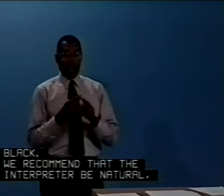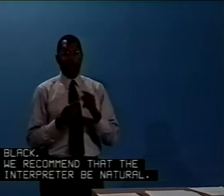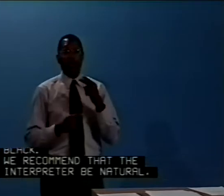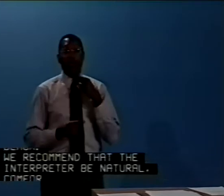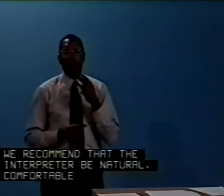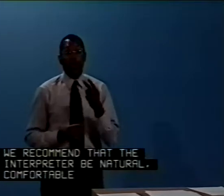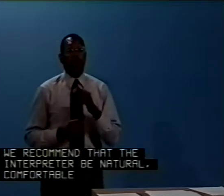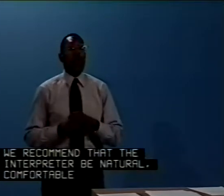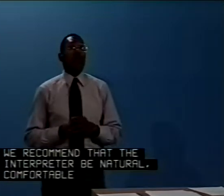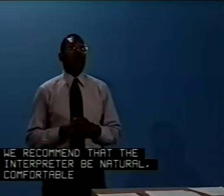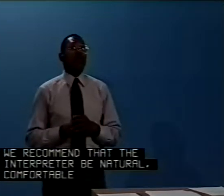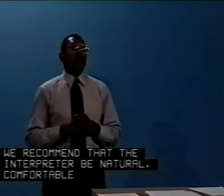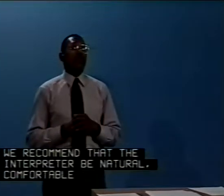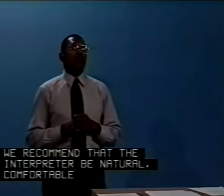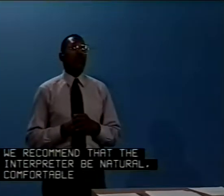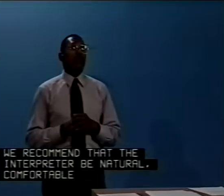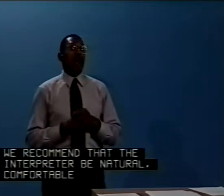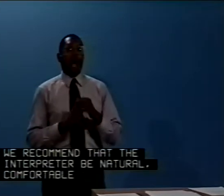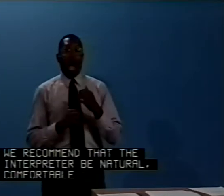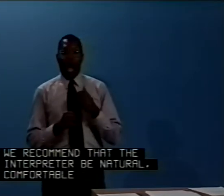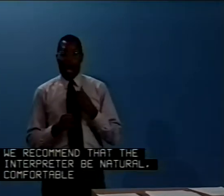in how they sign or how they voice.